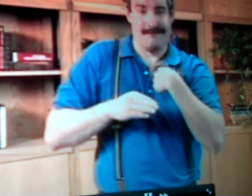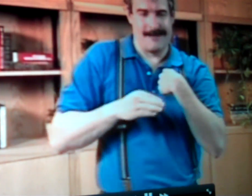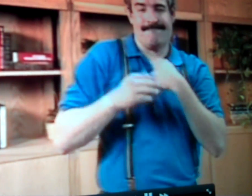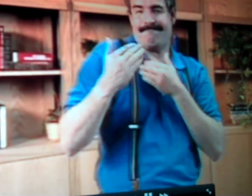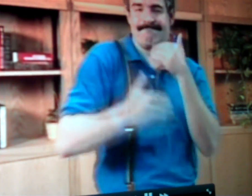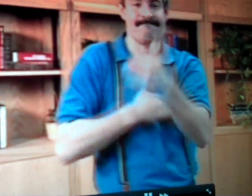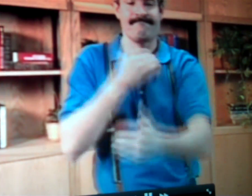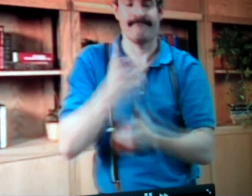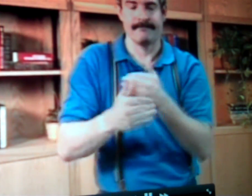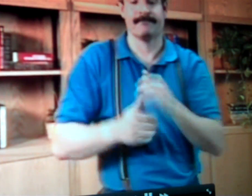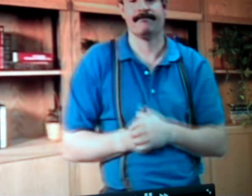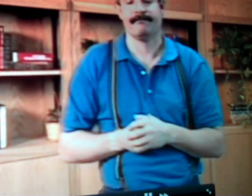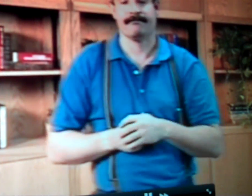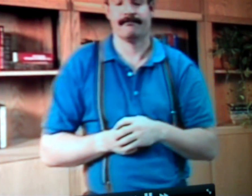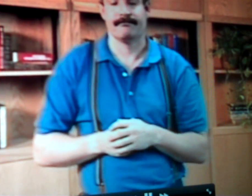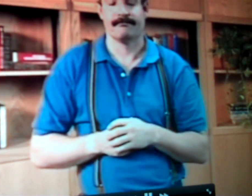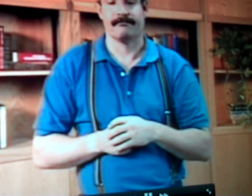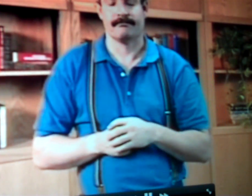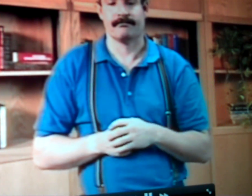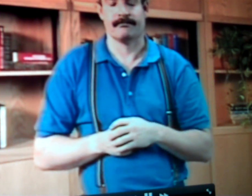mind and push my way through.